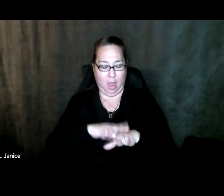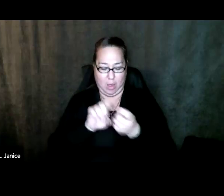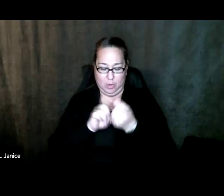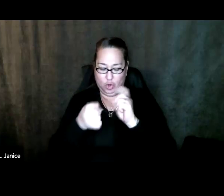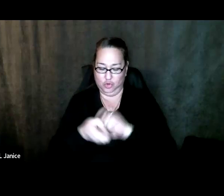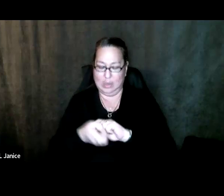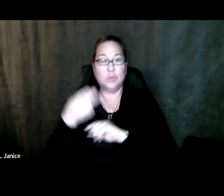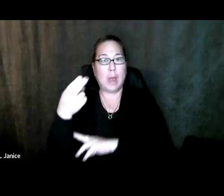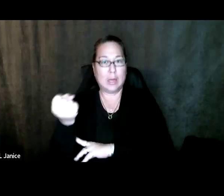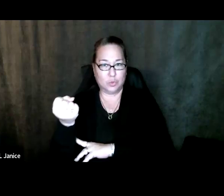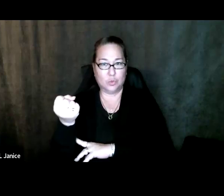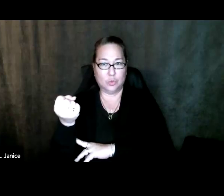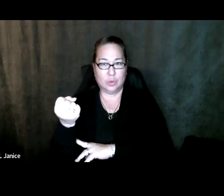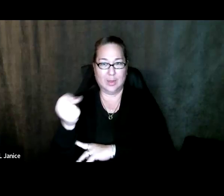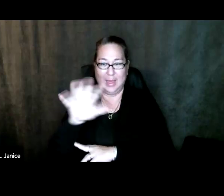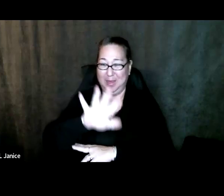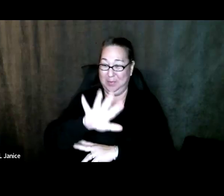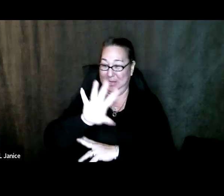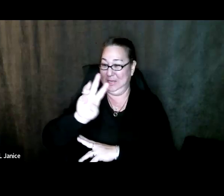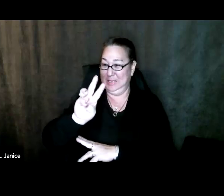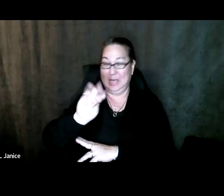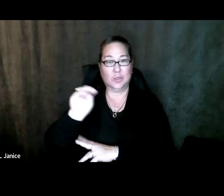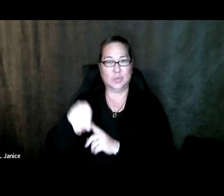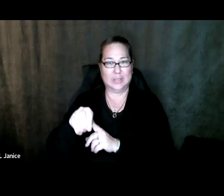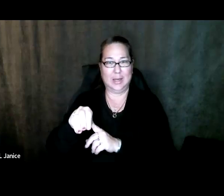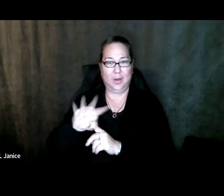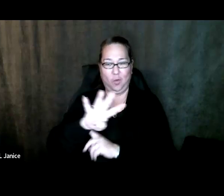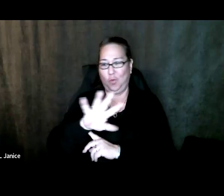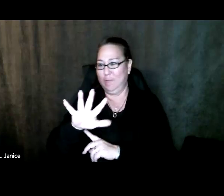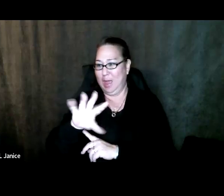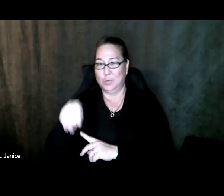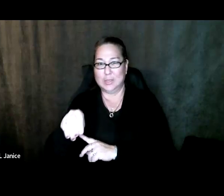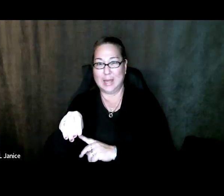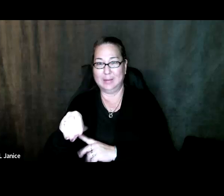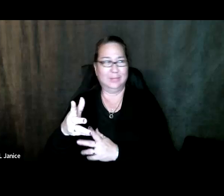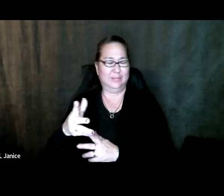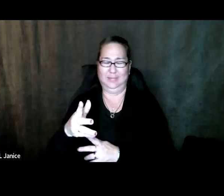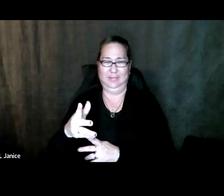transformation high school, 56%, 56.5% did not go to school.